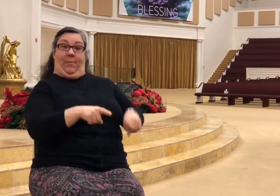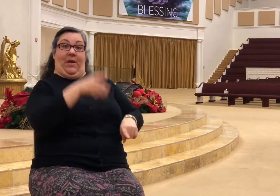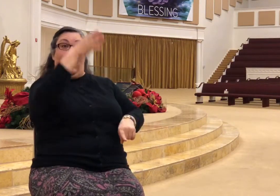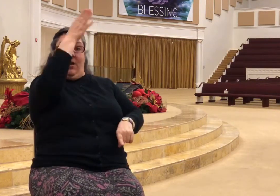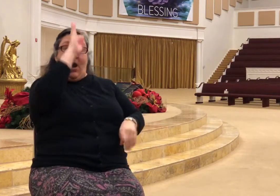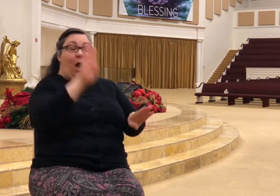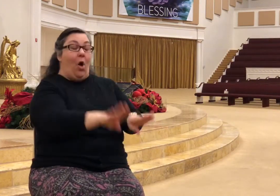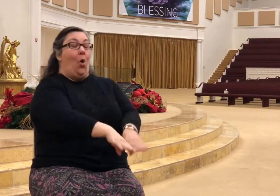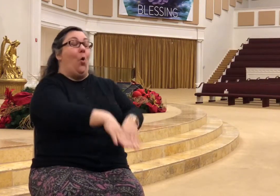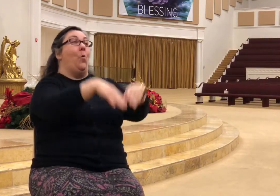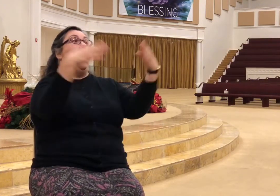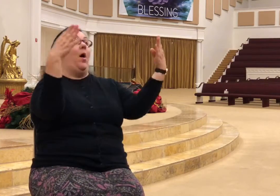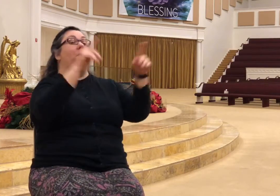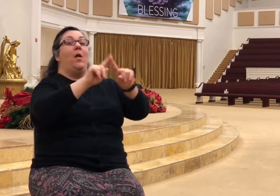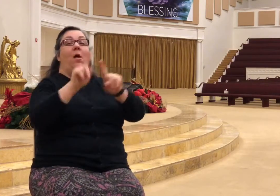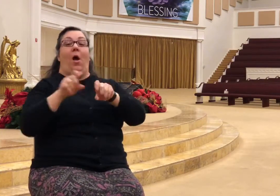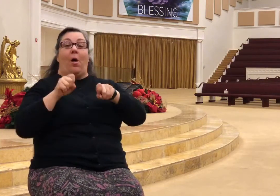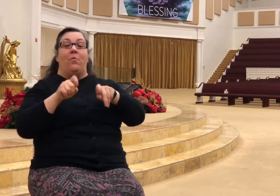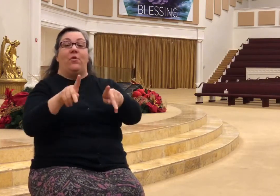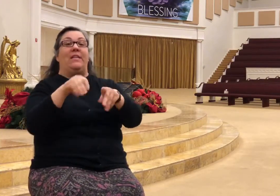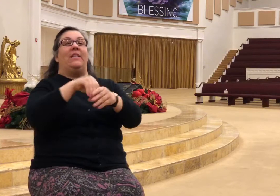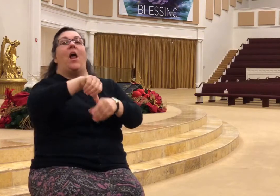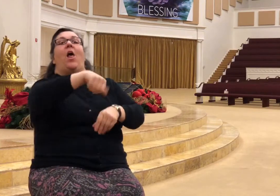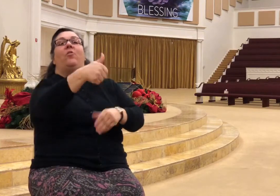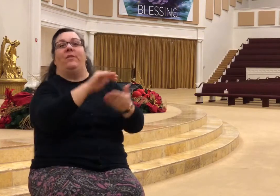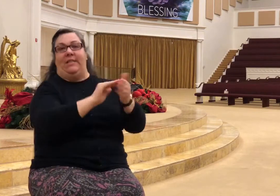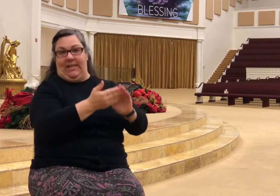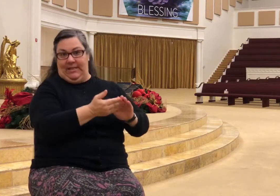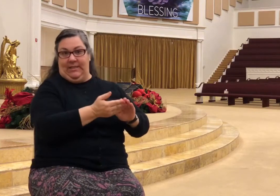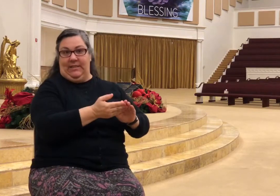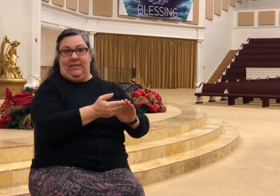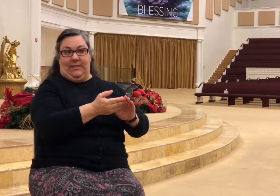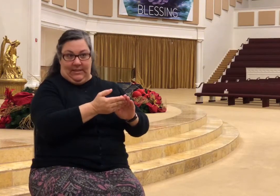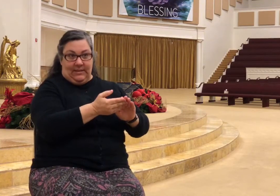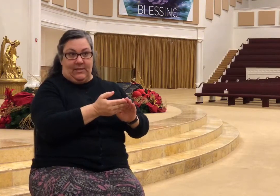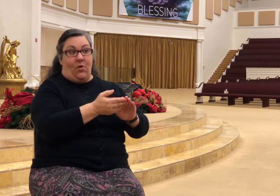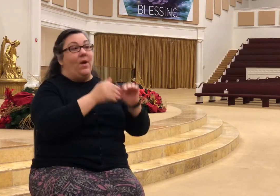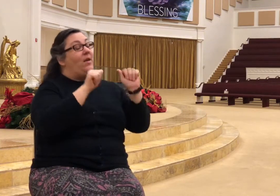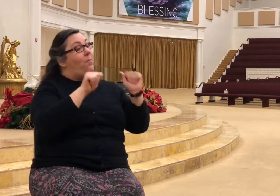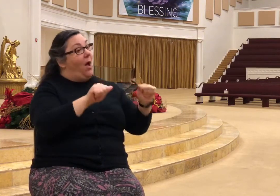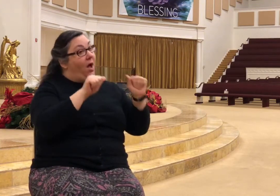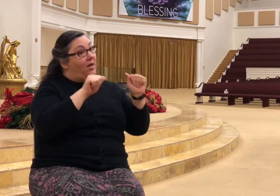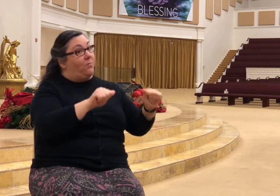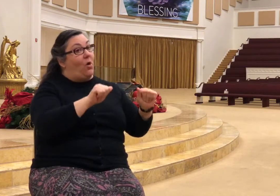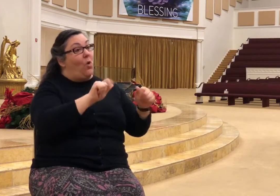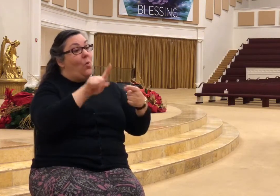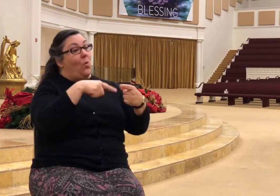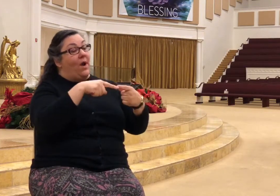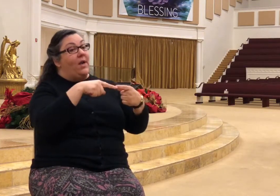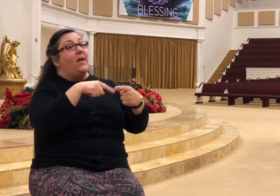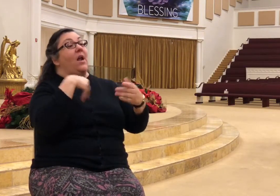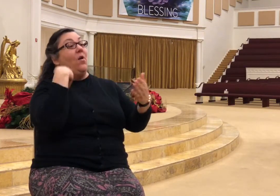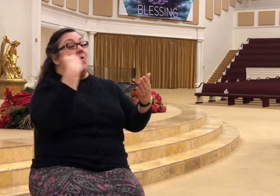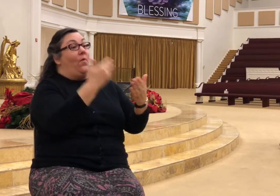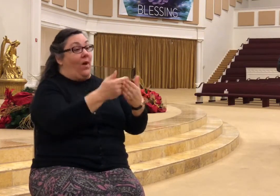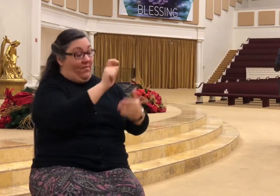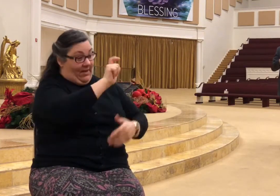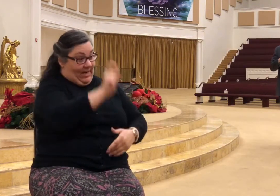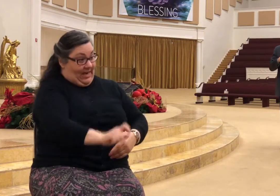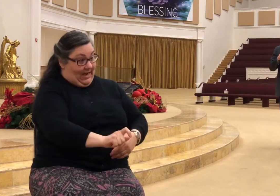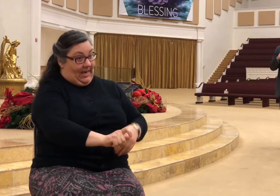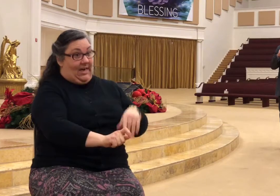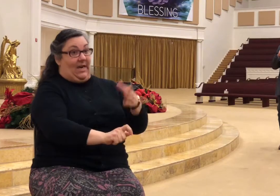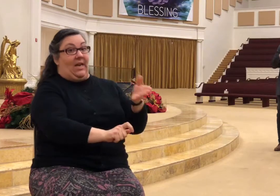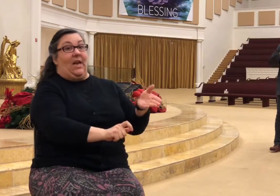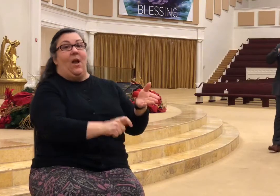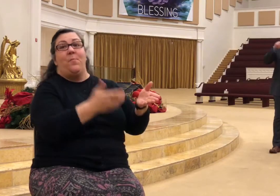opened up some doors in some other cities. And so it could be, by the time they hit the ground in Italy, there may